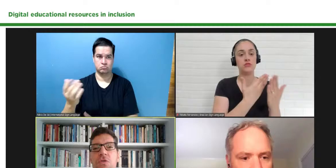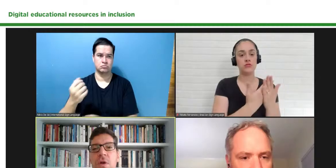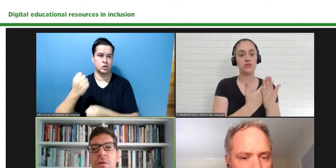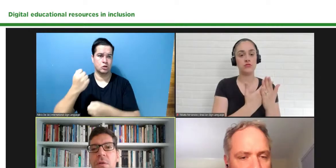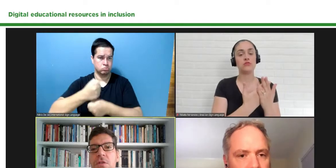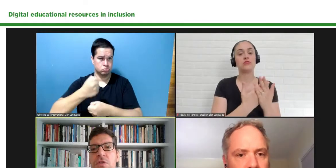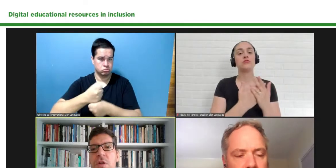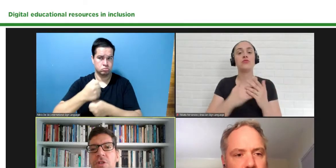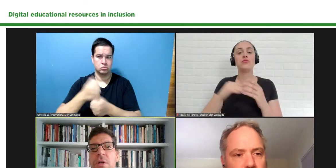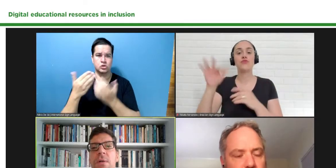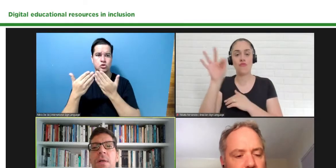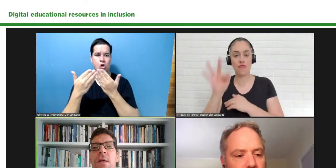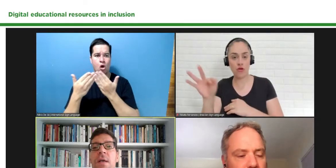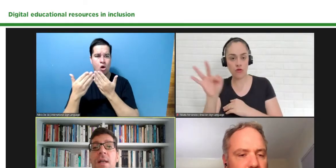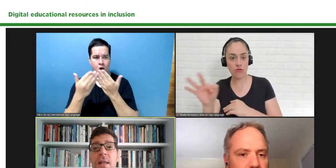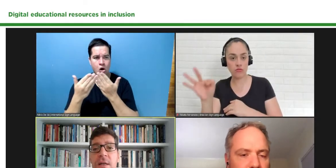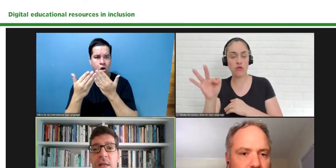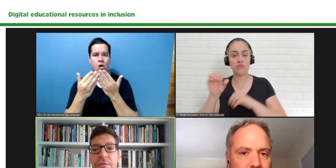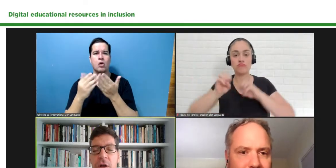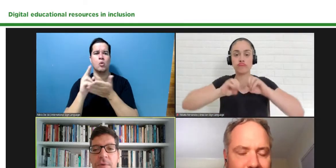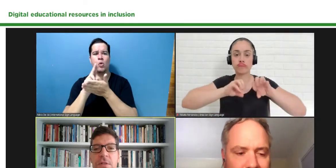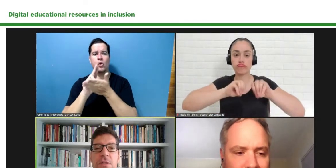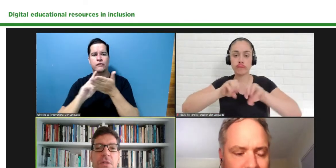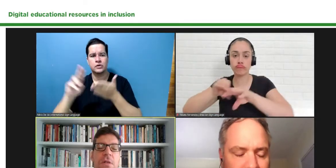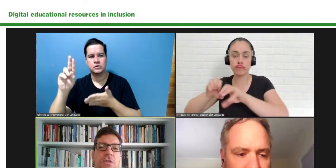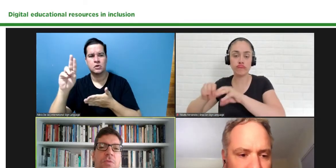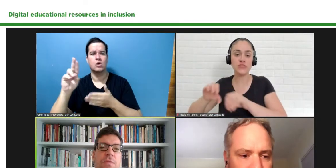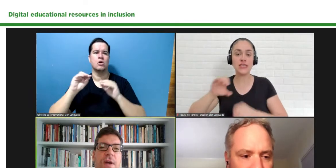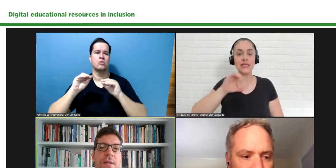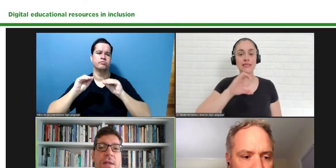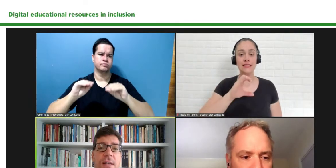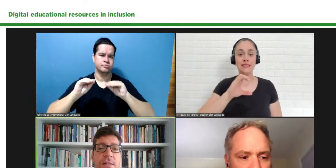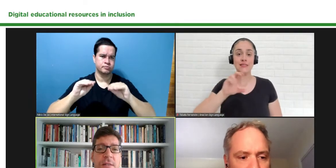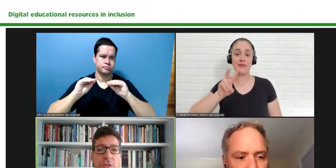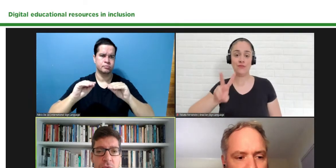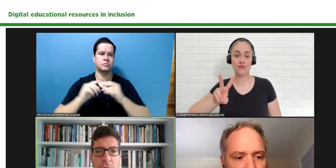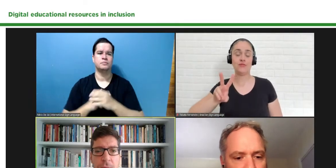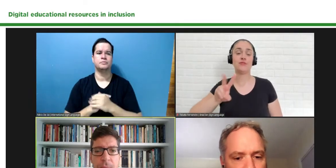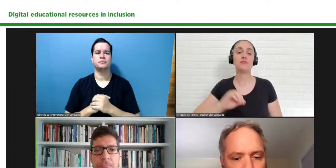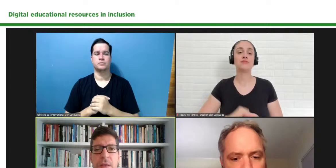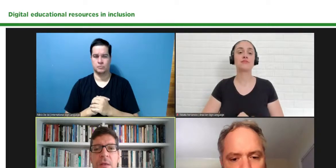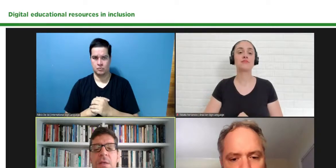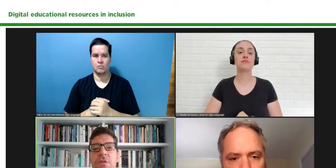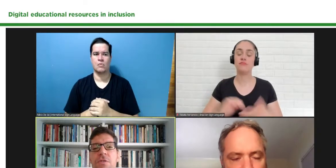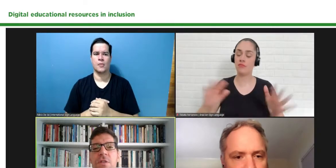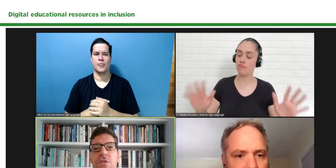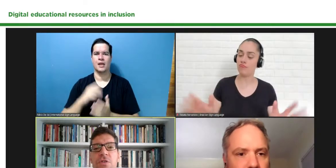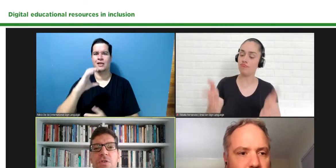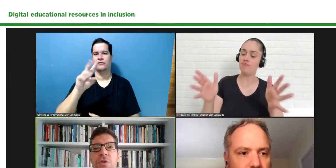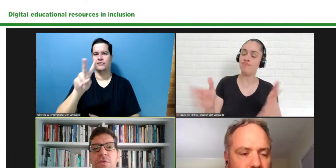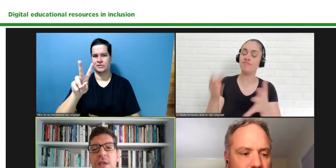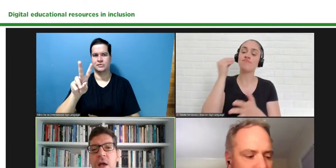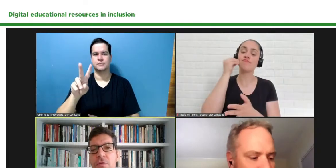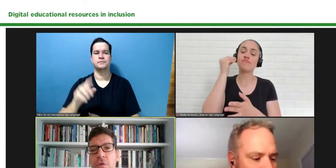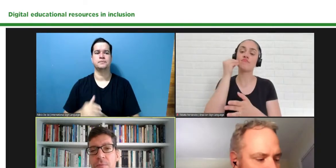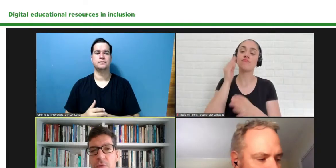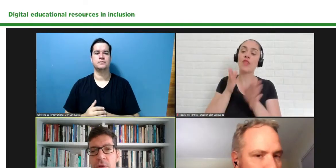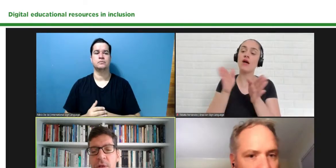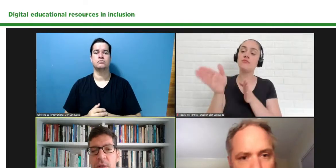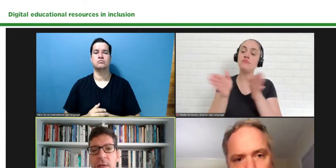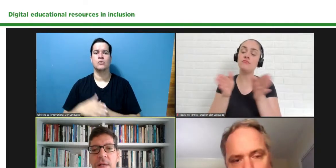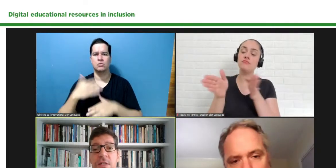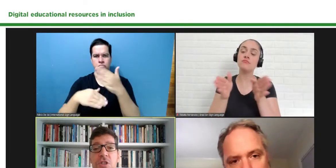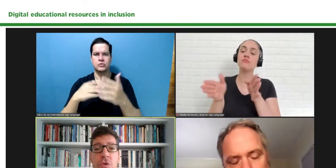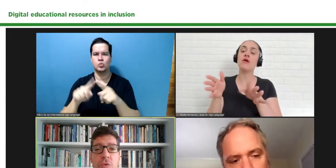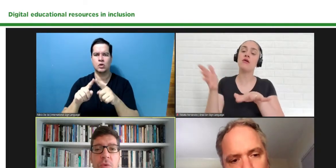curriculum, instruction, and learning environments to provide access to all, using the UDL